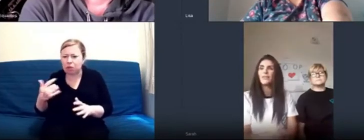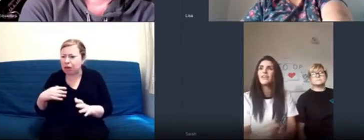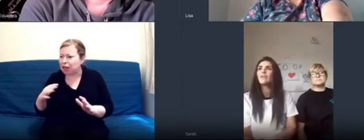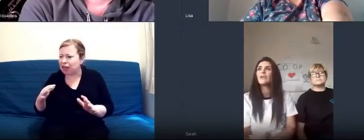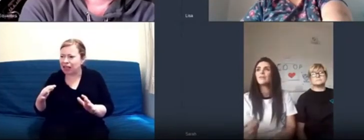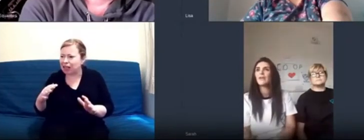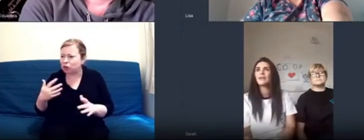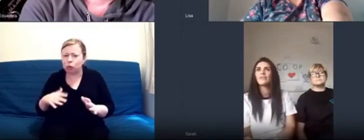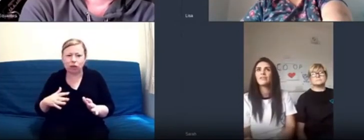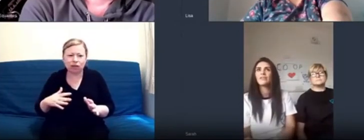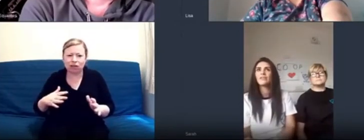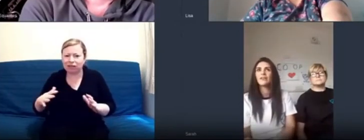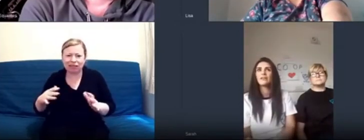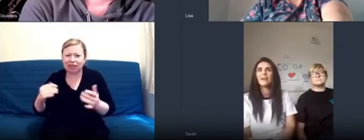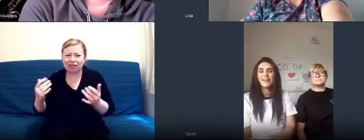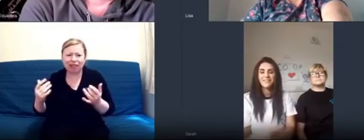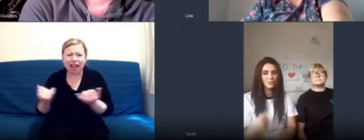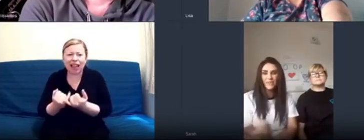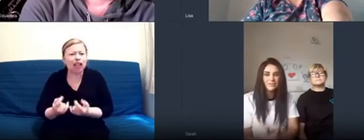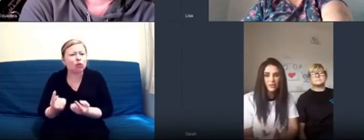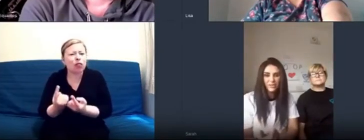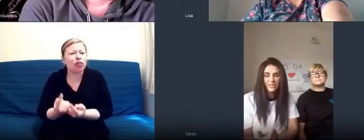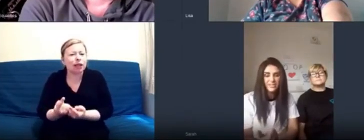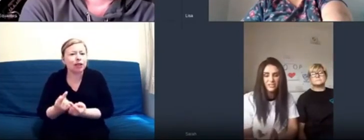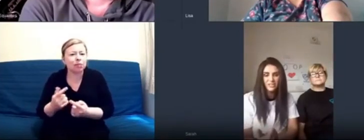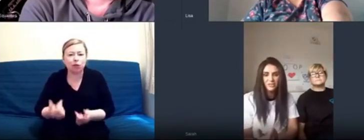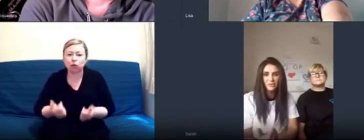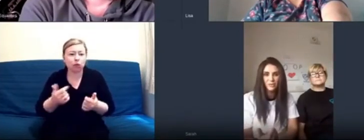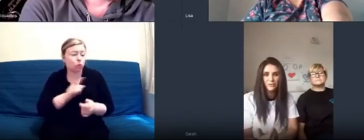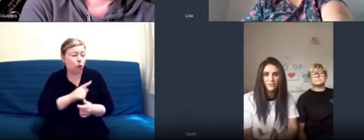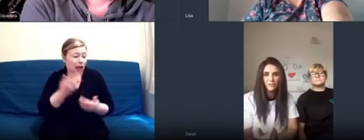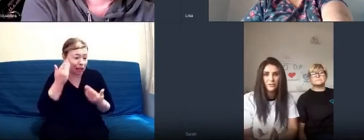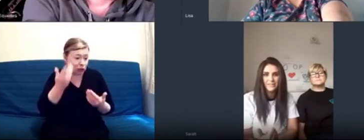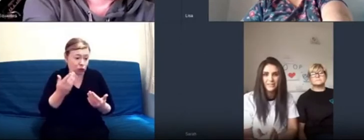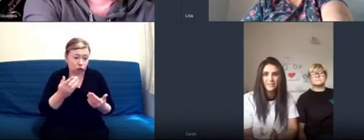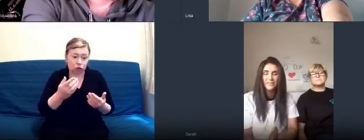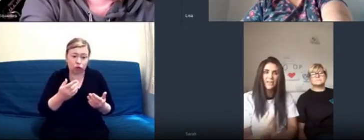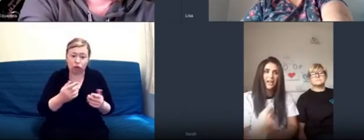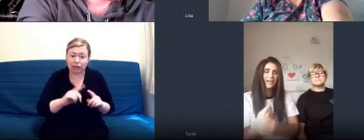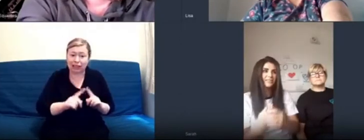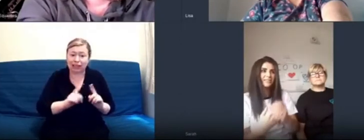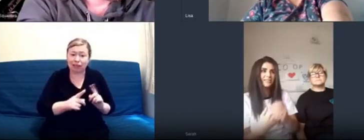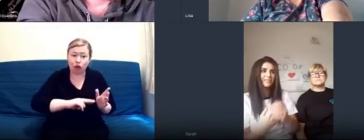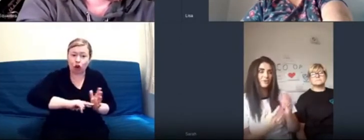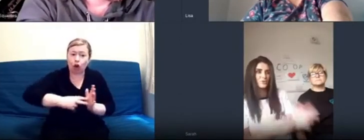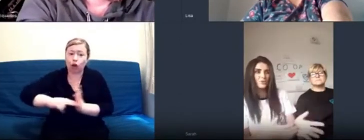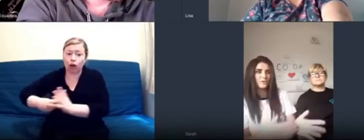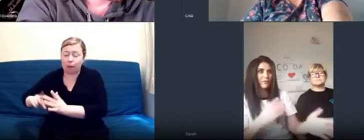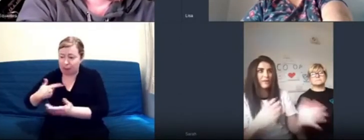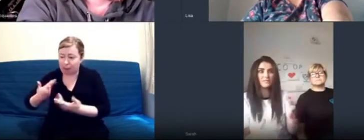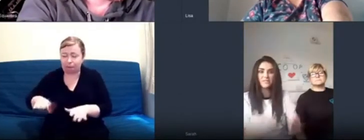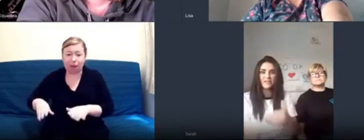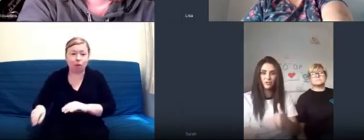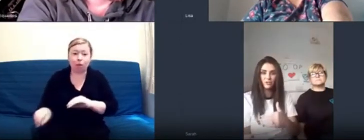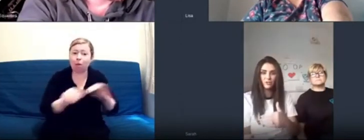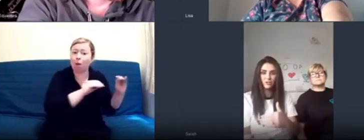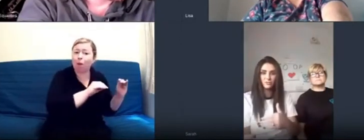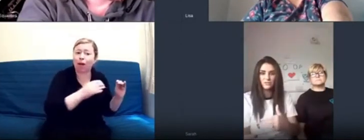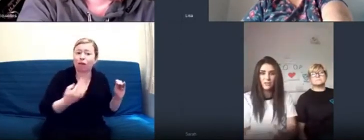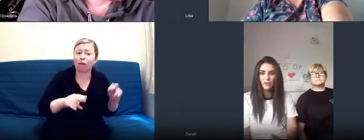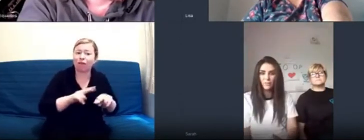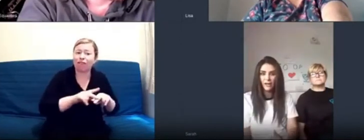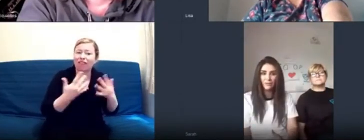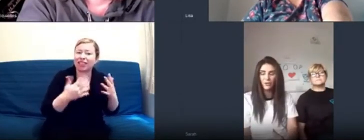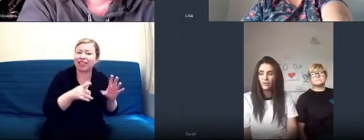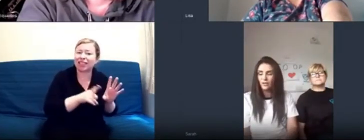and so. But I think it went in a benefit that I didn't know any of the organisations, because I've been away for a decade, and I didn't know. I'd maybe heard of certain